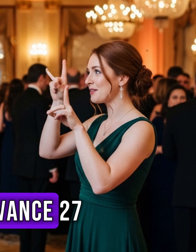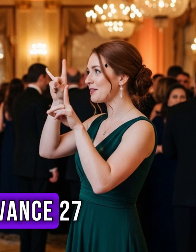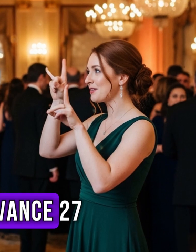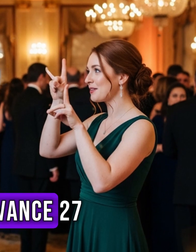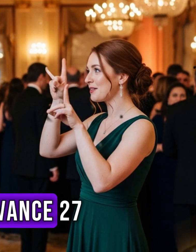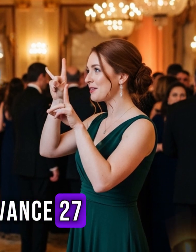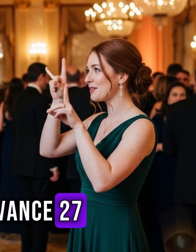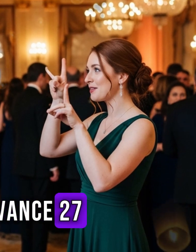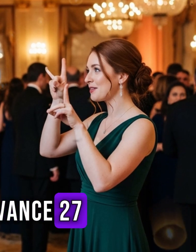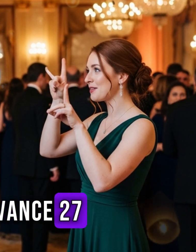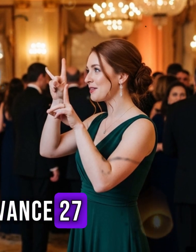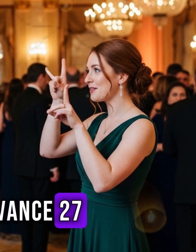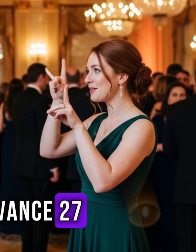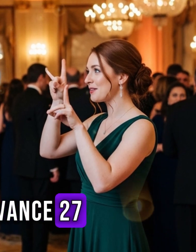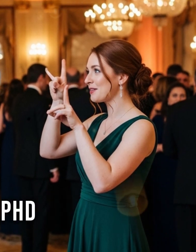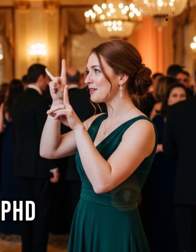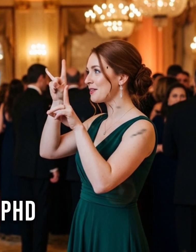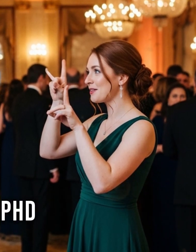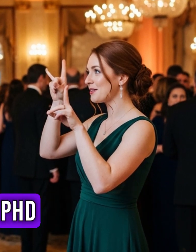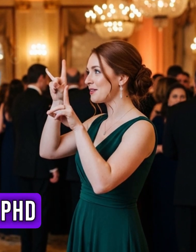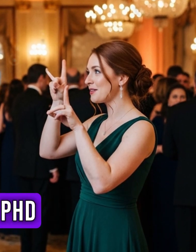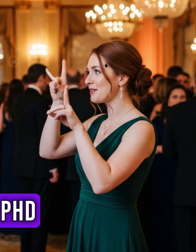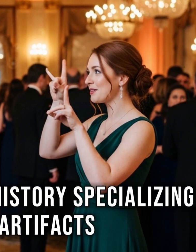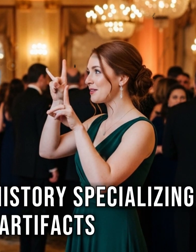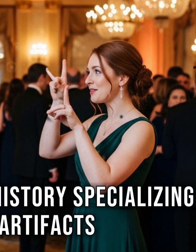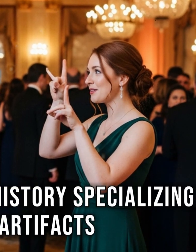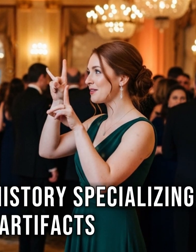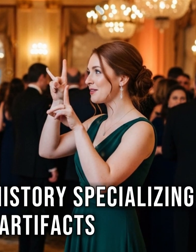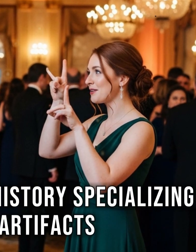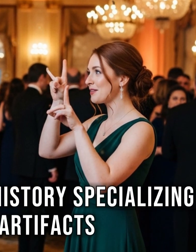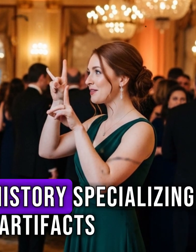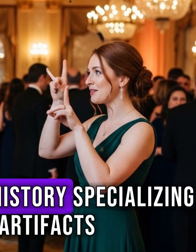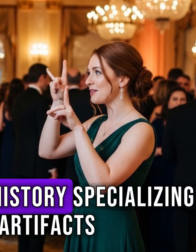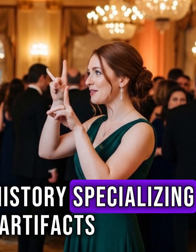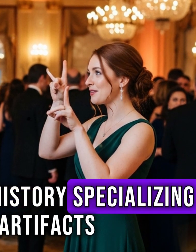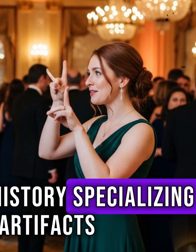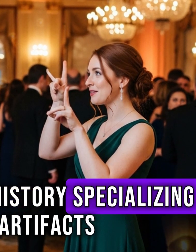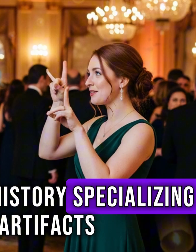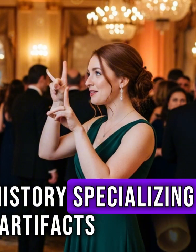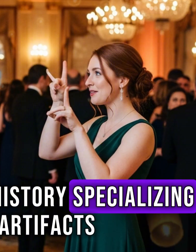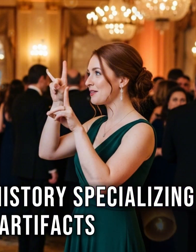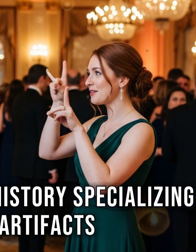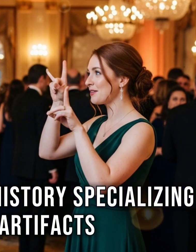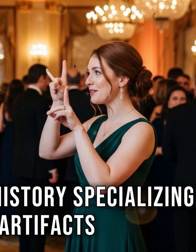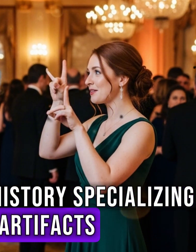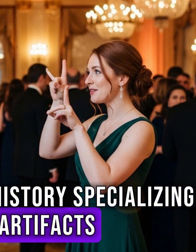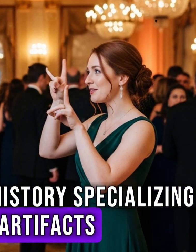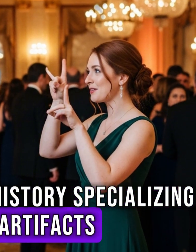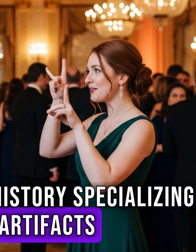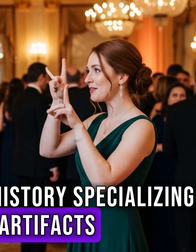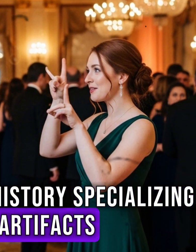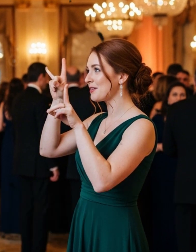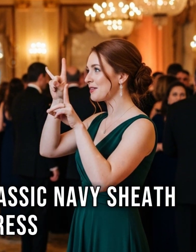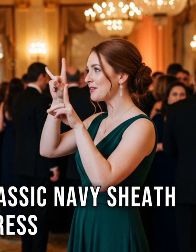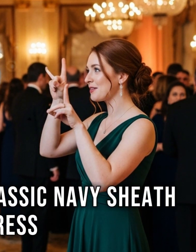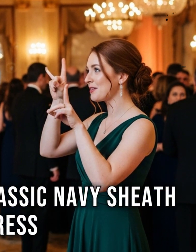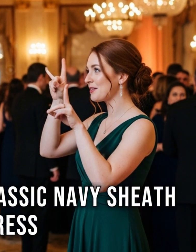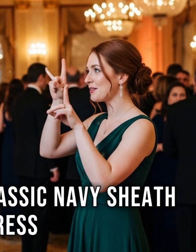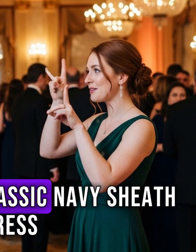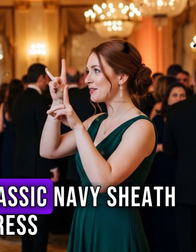Vance, 27, a PhD candidate in art history specializing in lost artifacts, adjusted her